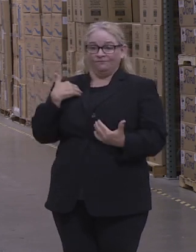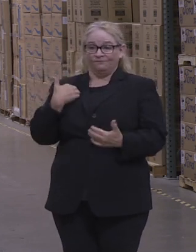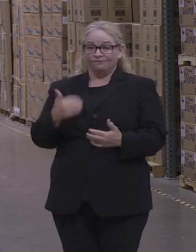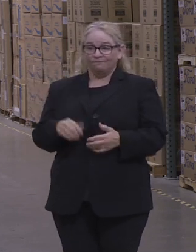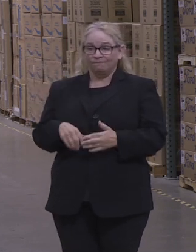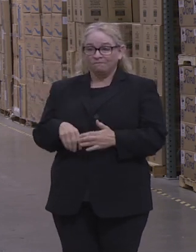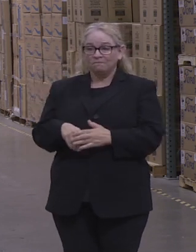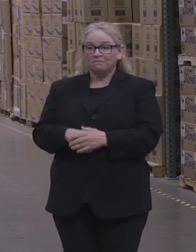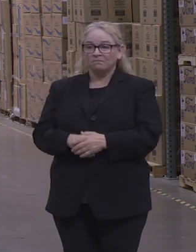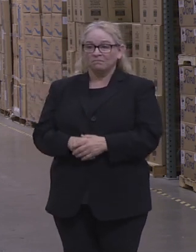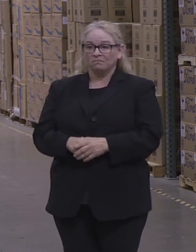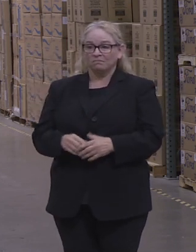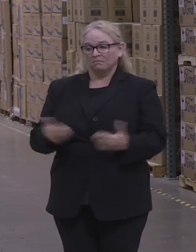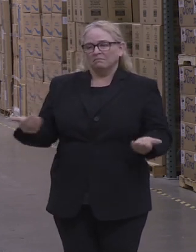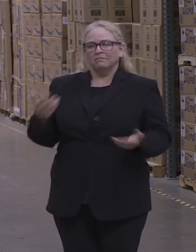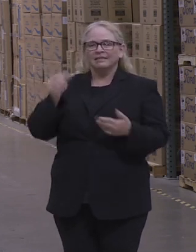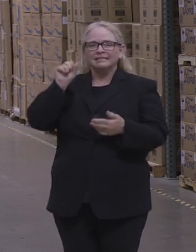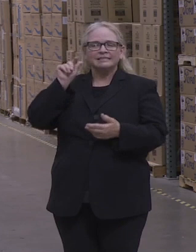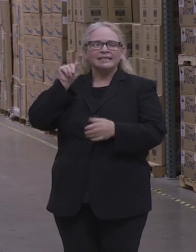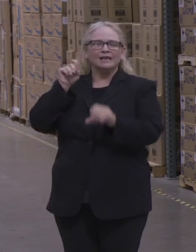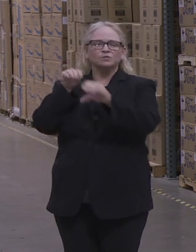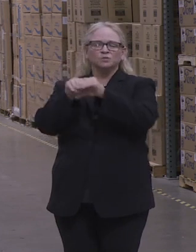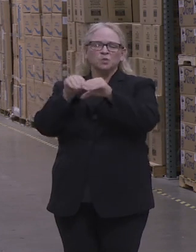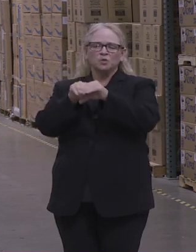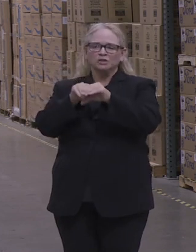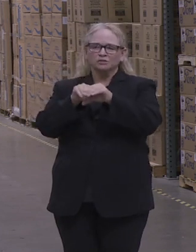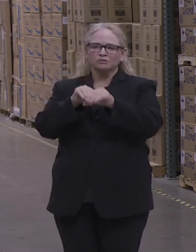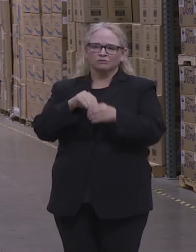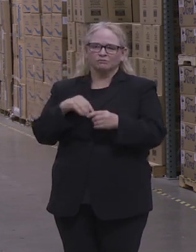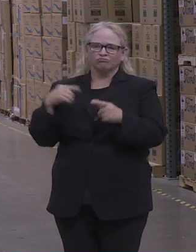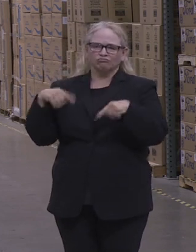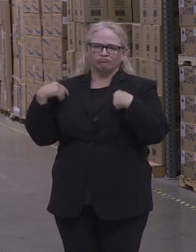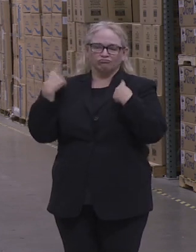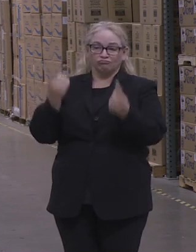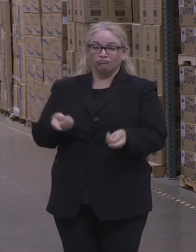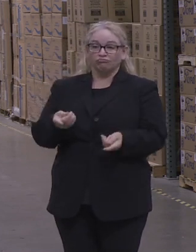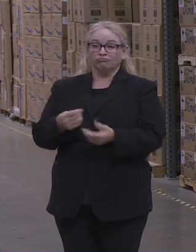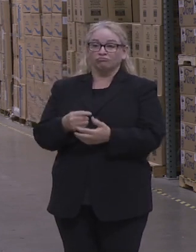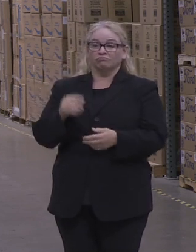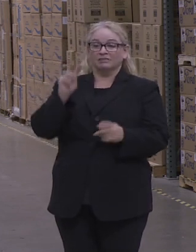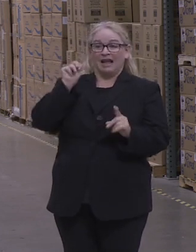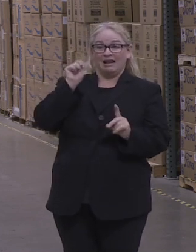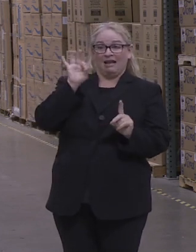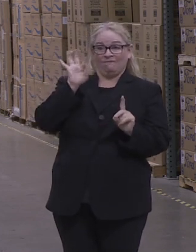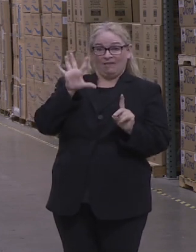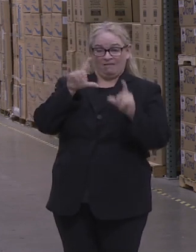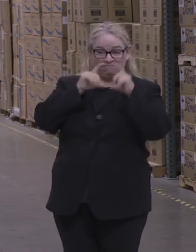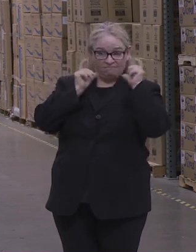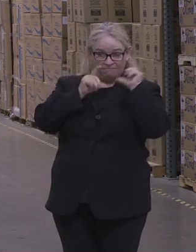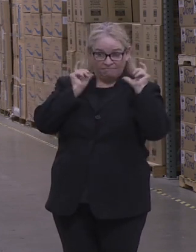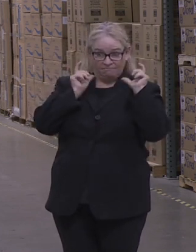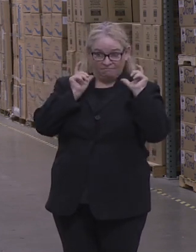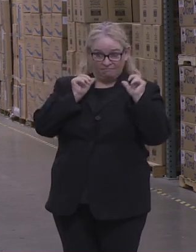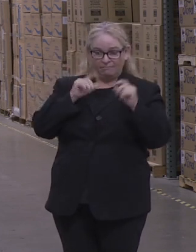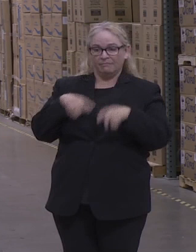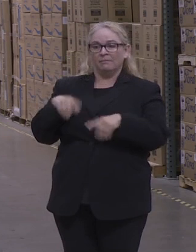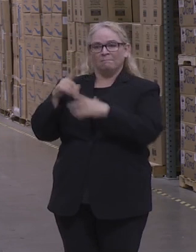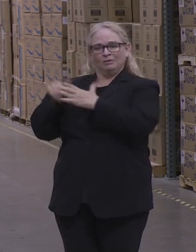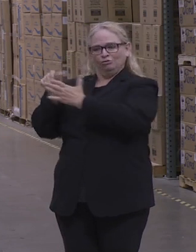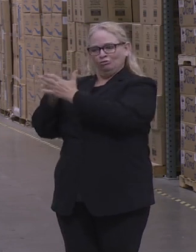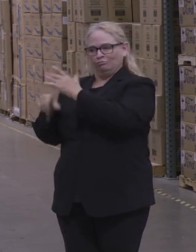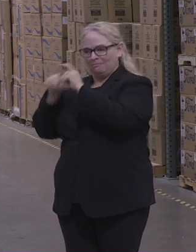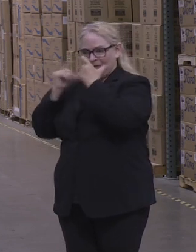asset for years and years, where many of our N95 masks, our surgical and procedural masks,